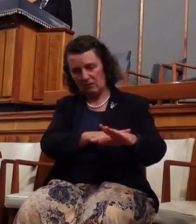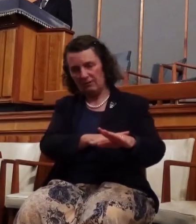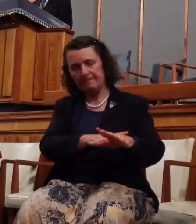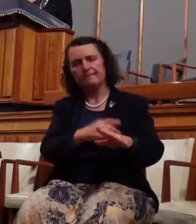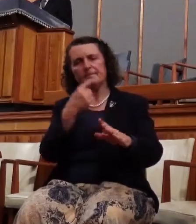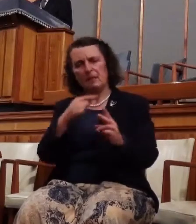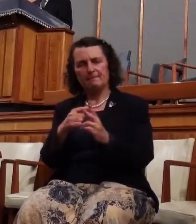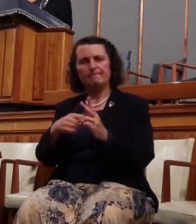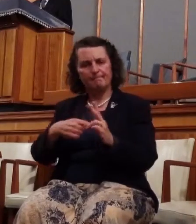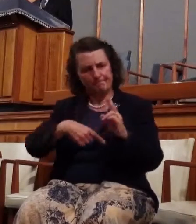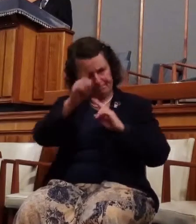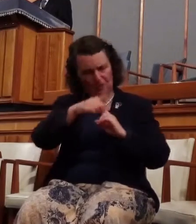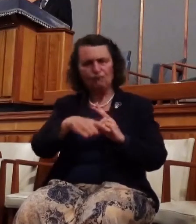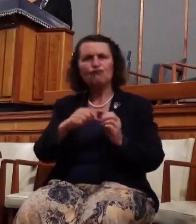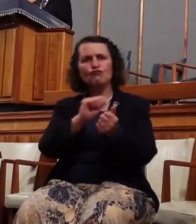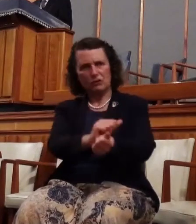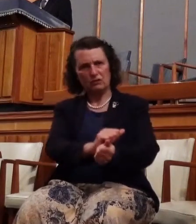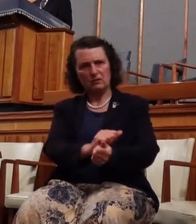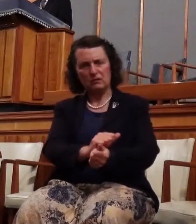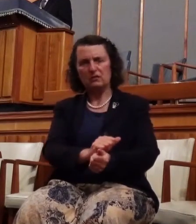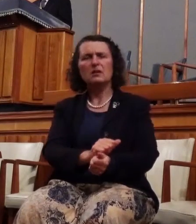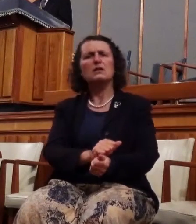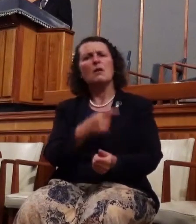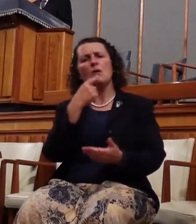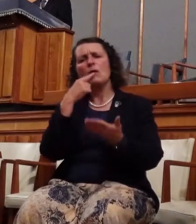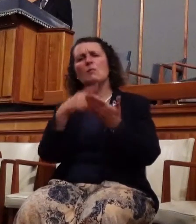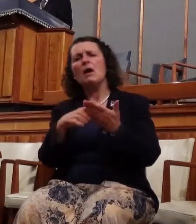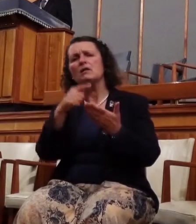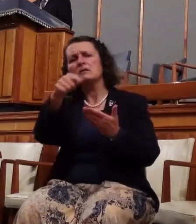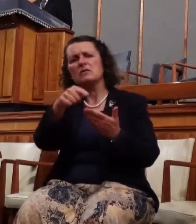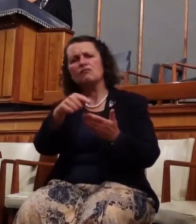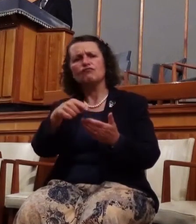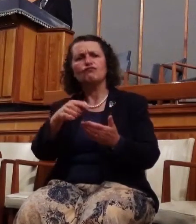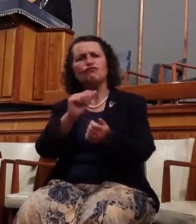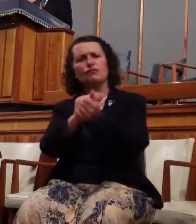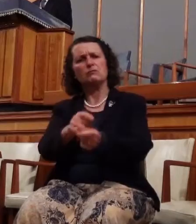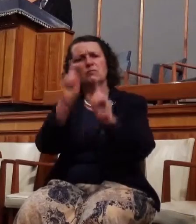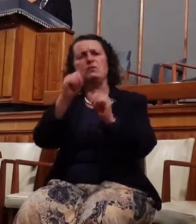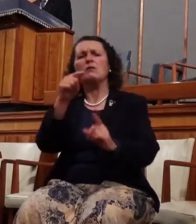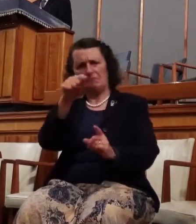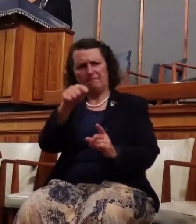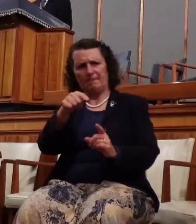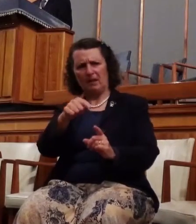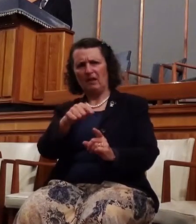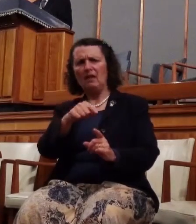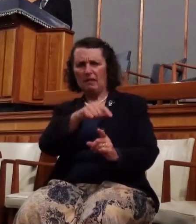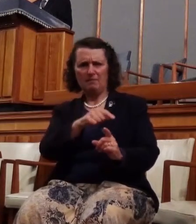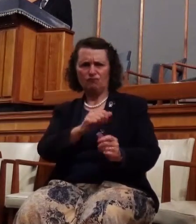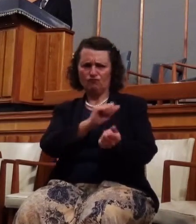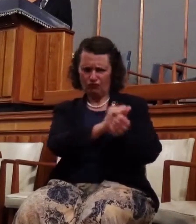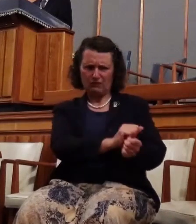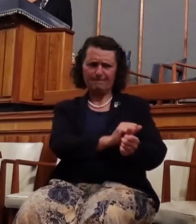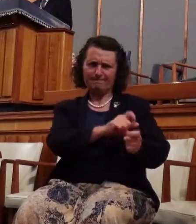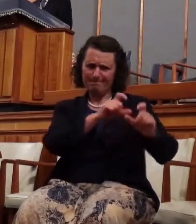who, having received such a charge, thrust them into the inner prison and made their feet fast in the stocks.